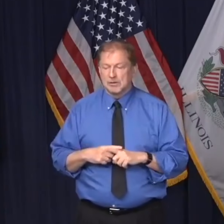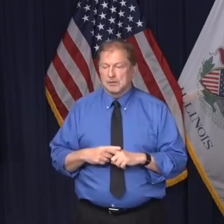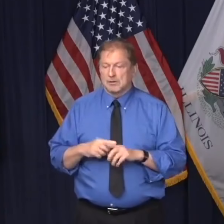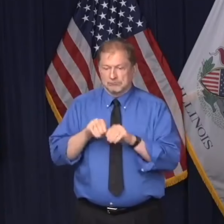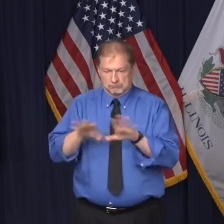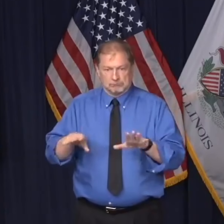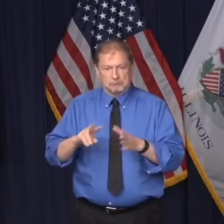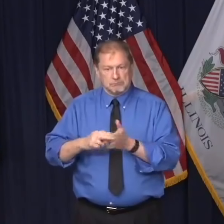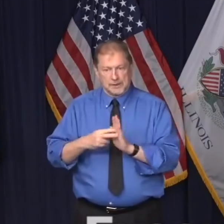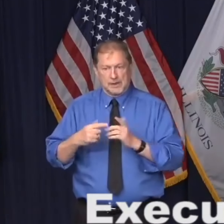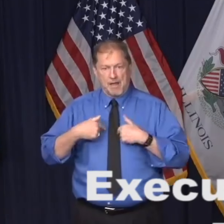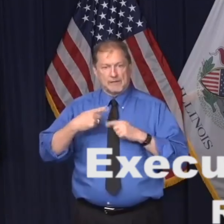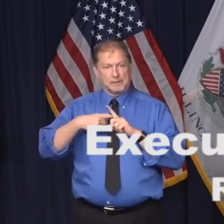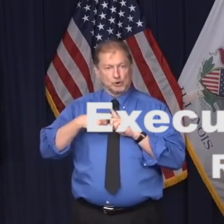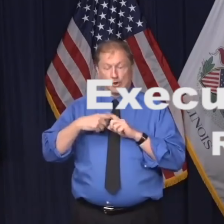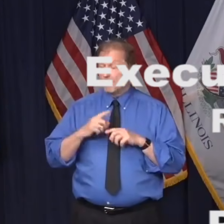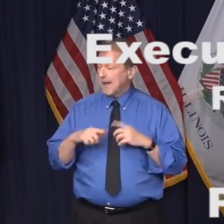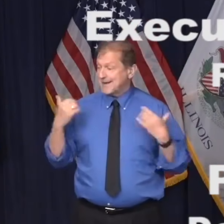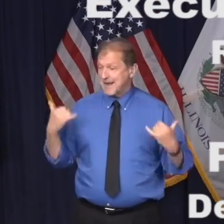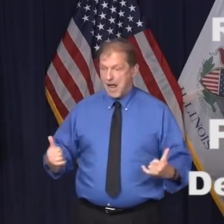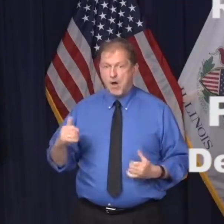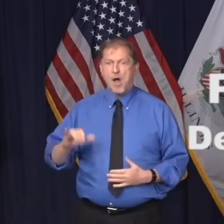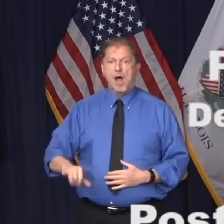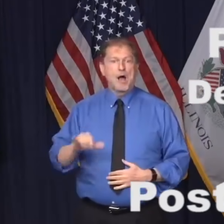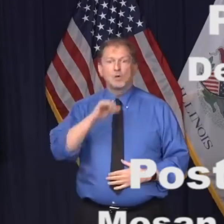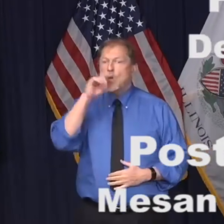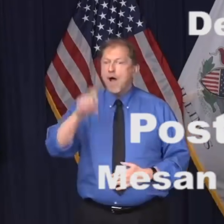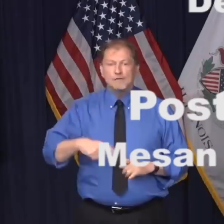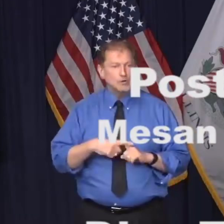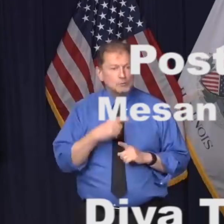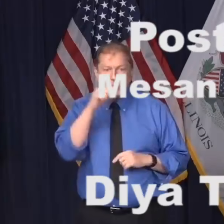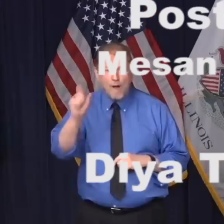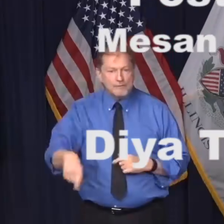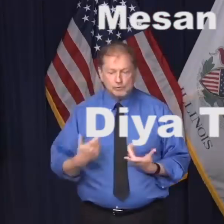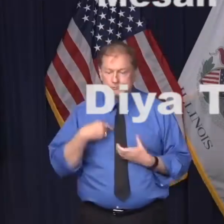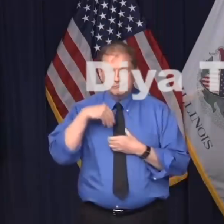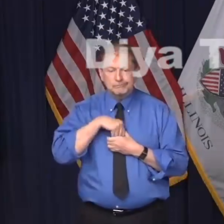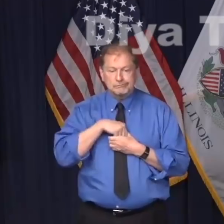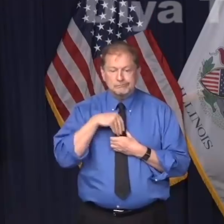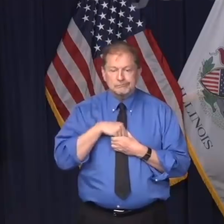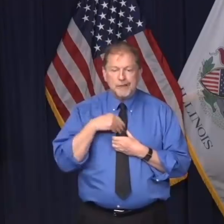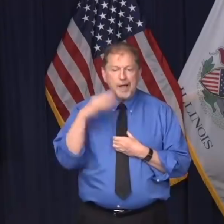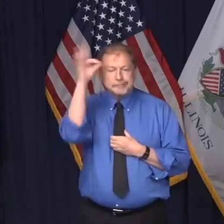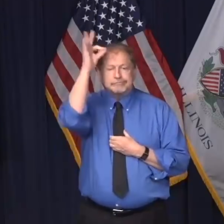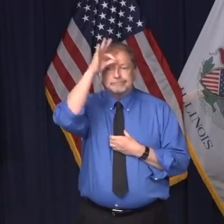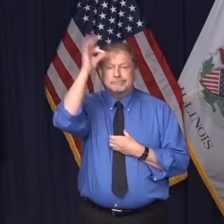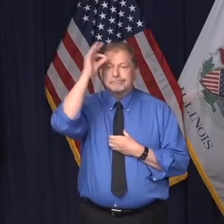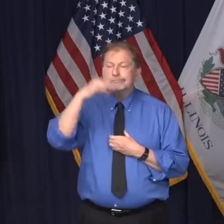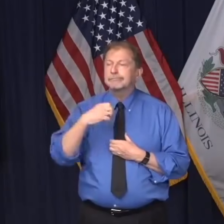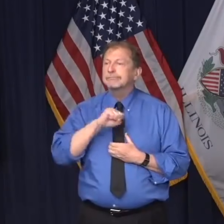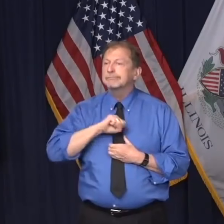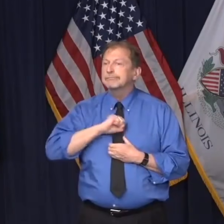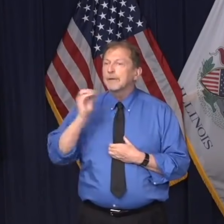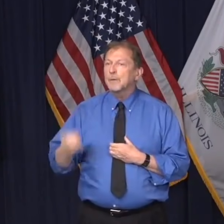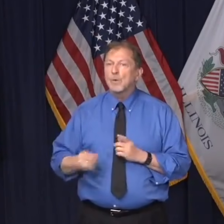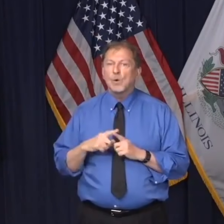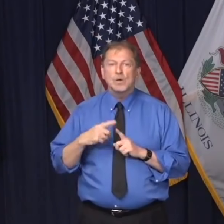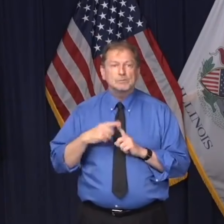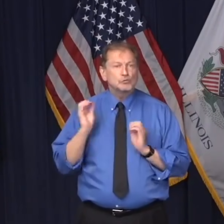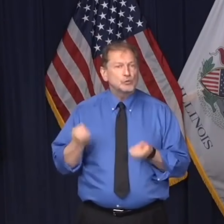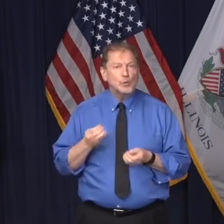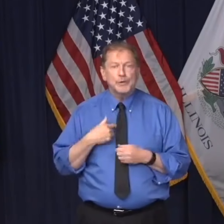have coronavirus and not know. And so certainly we've learned a lot, all of us, from